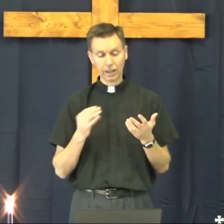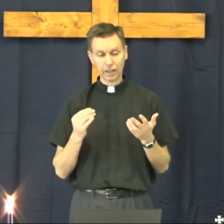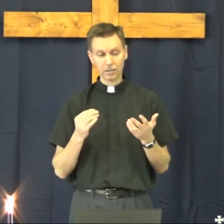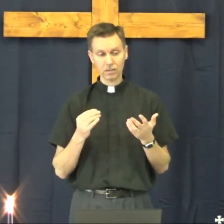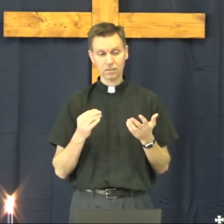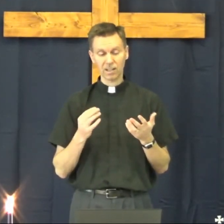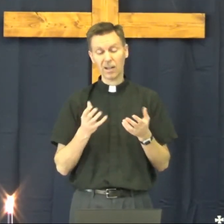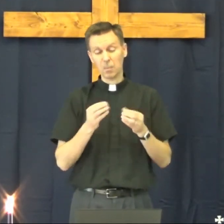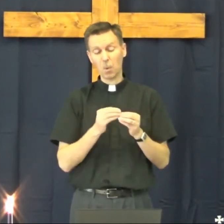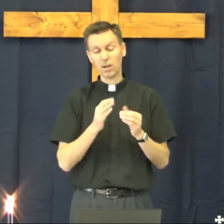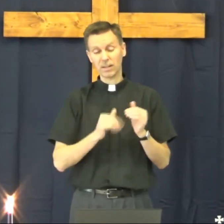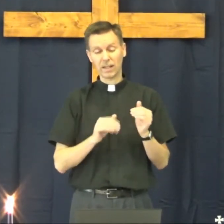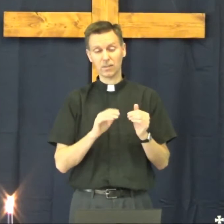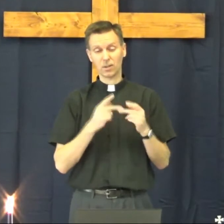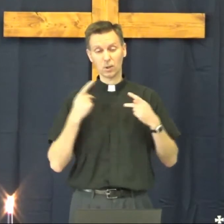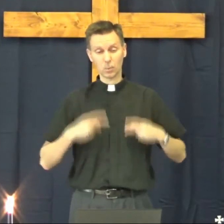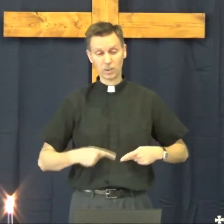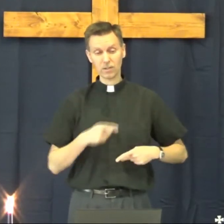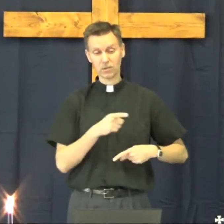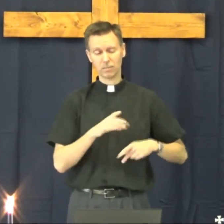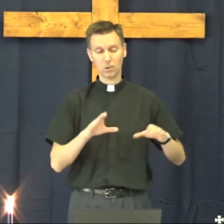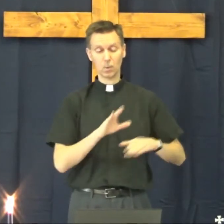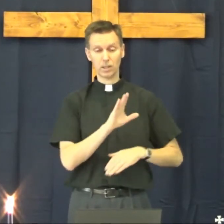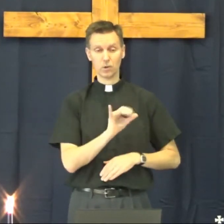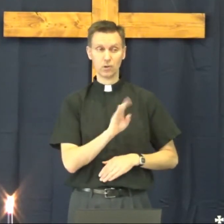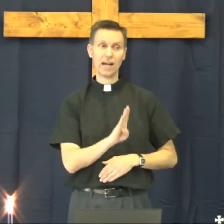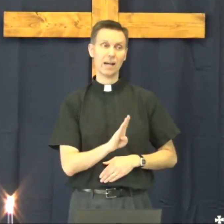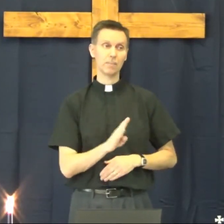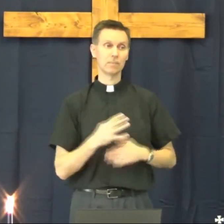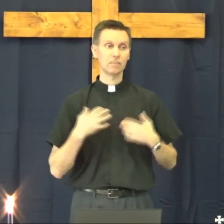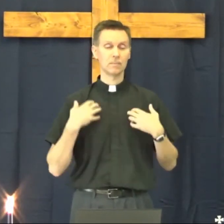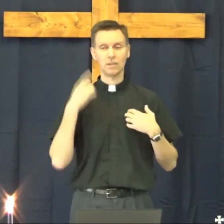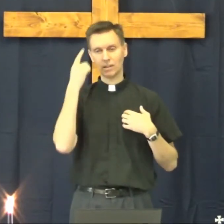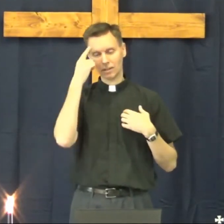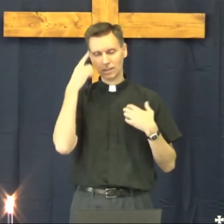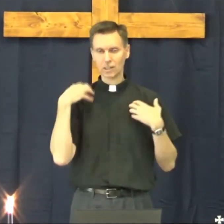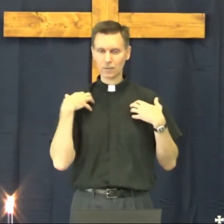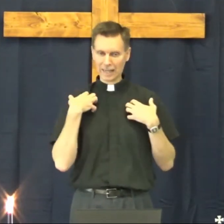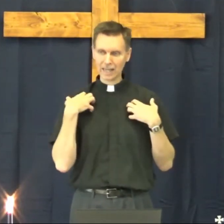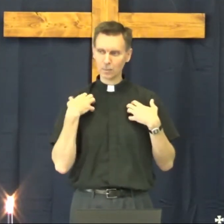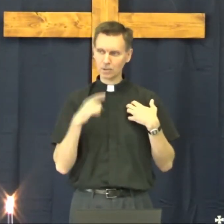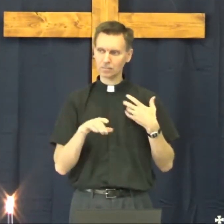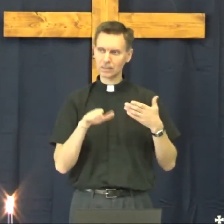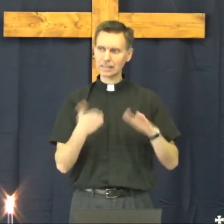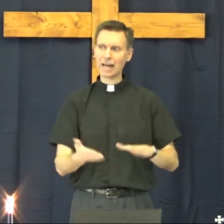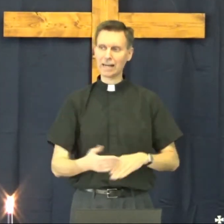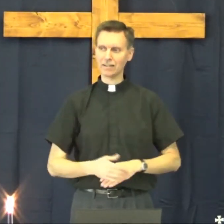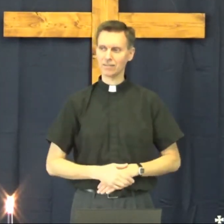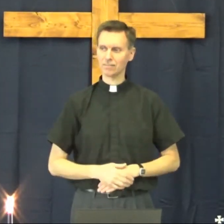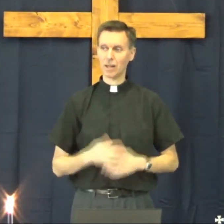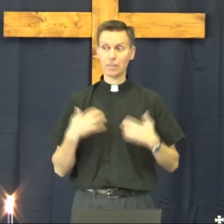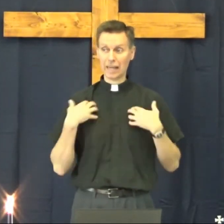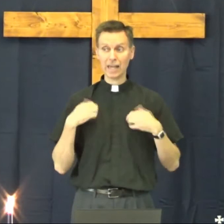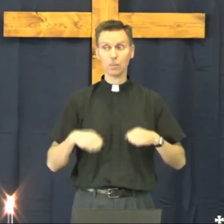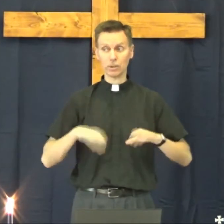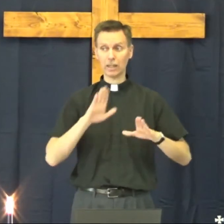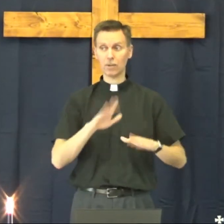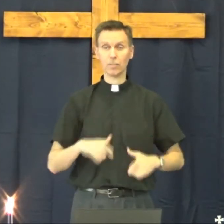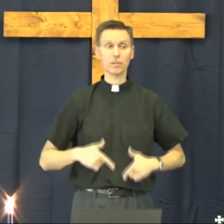And more than the priest doing his job, think of the animal that died. I mean, the animal gave up his